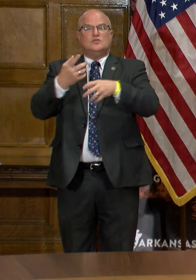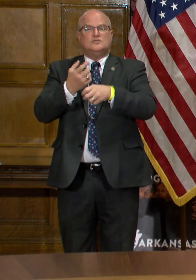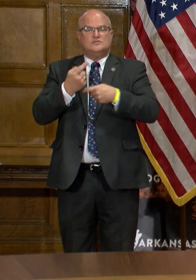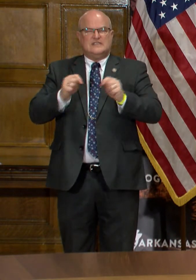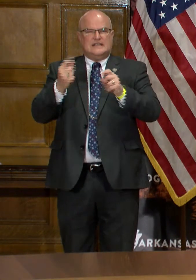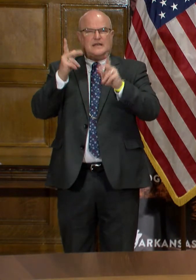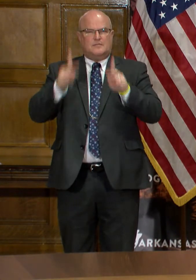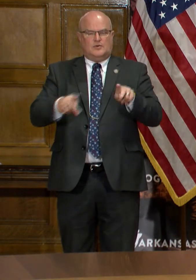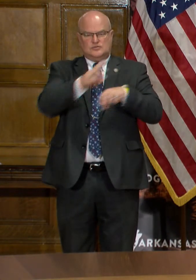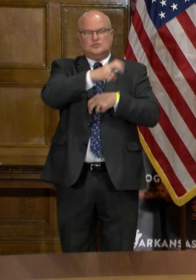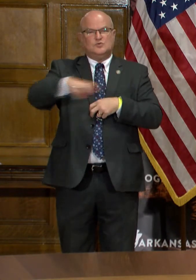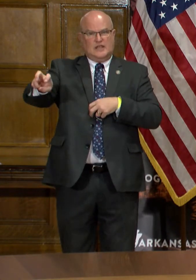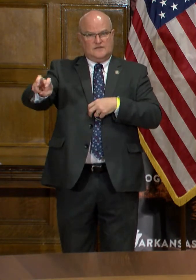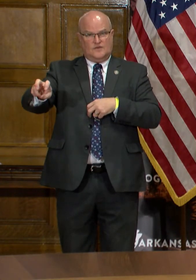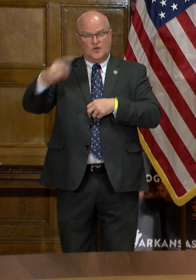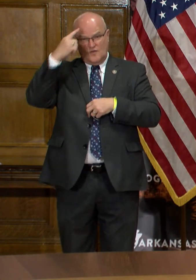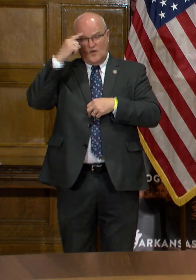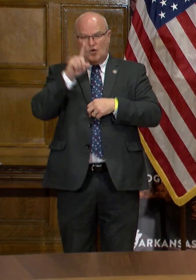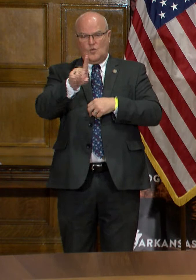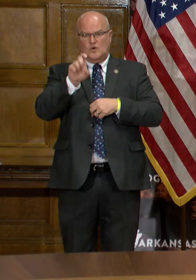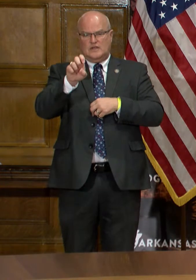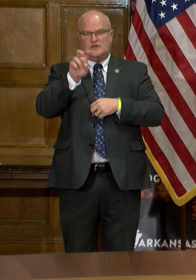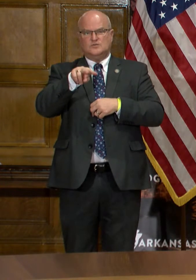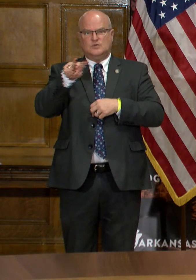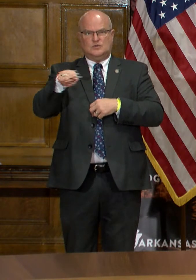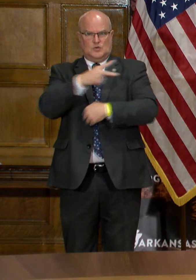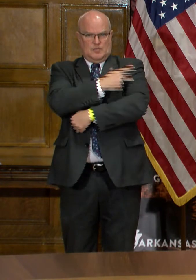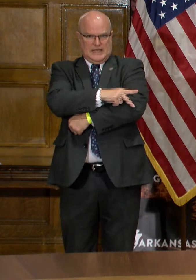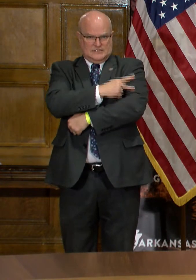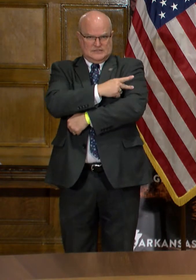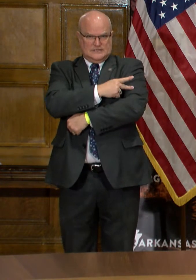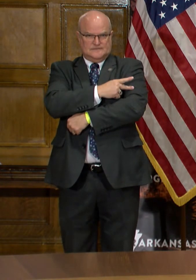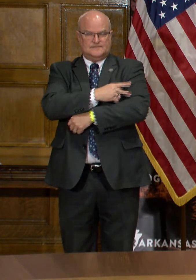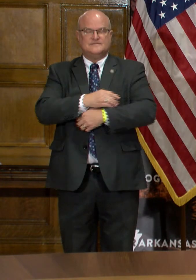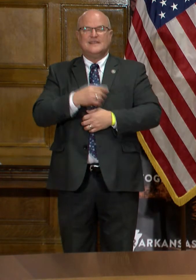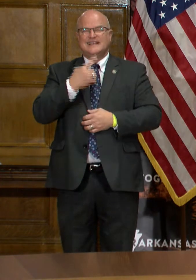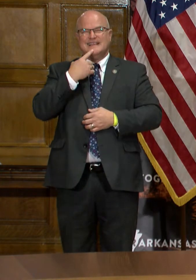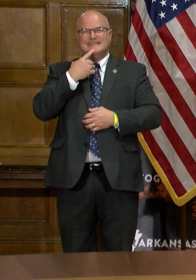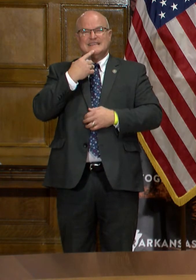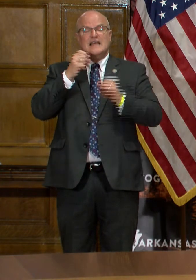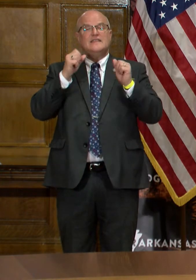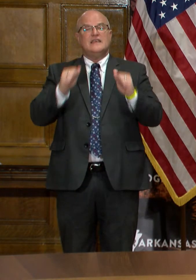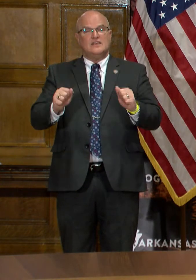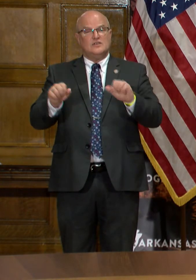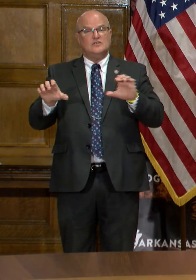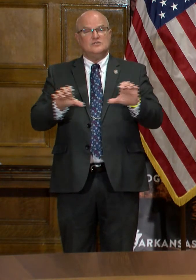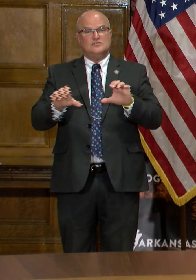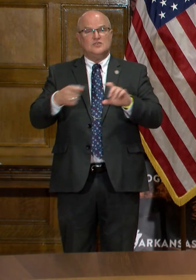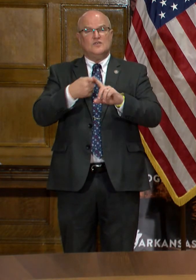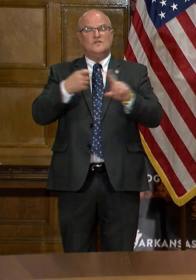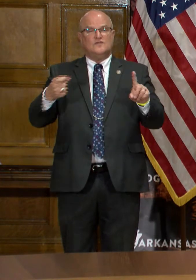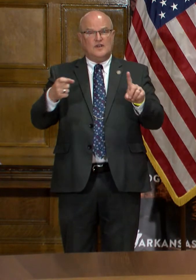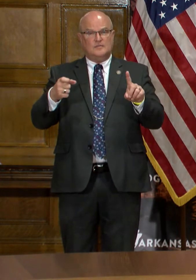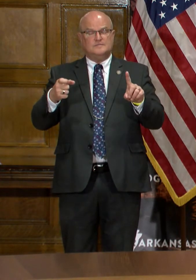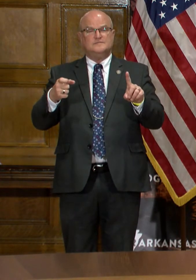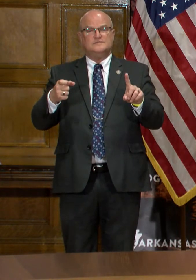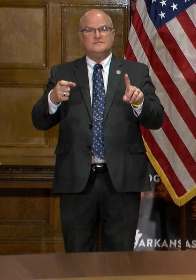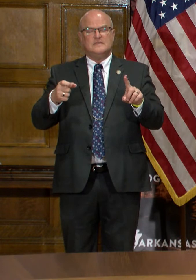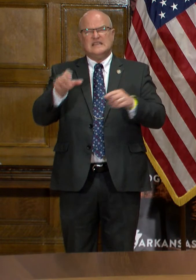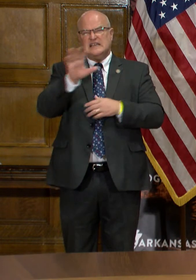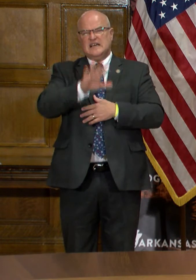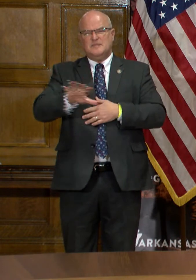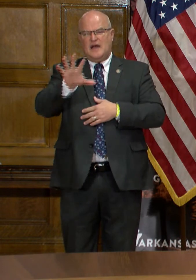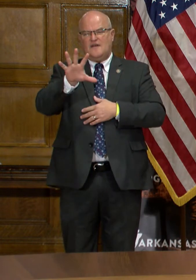patient transferred. And this was for 122 patients. And like I said, they were able to facilitate from soup to nuts